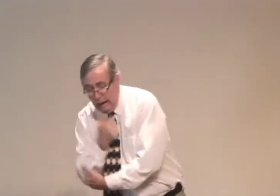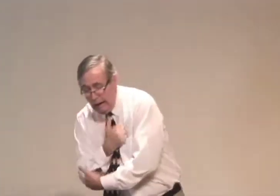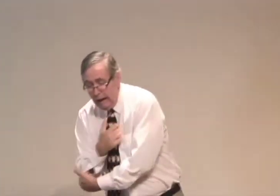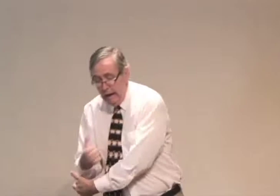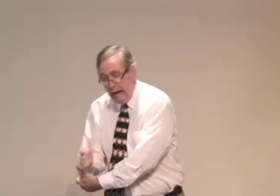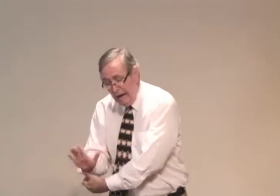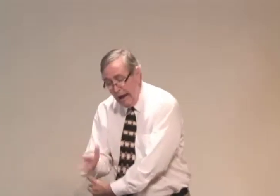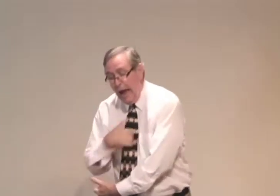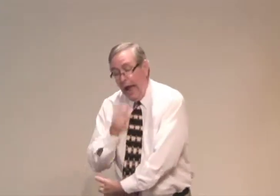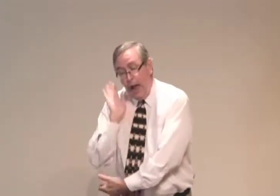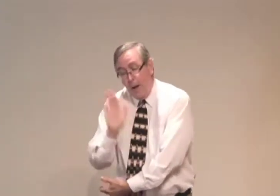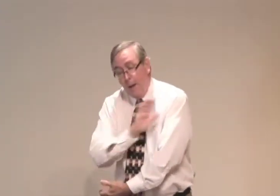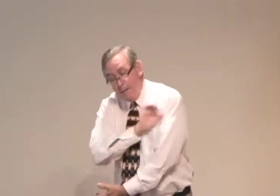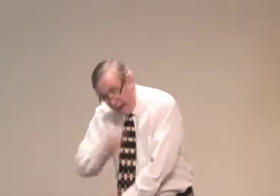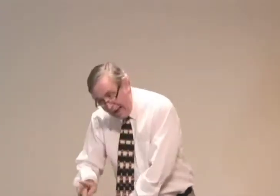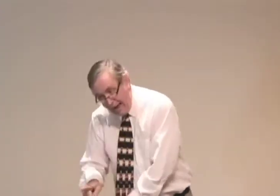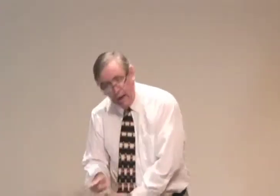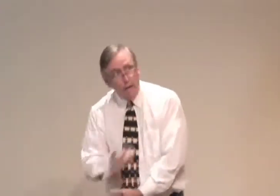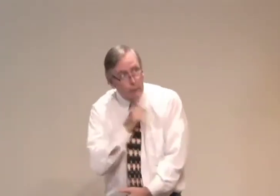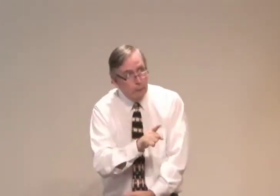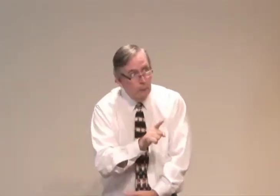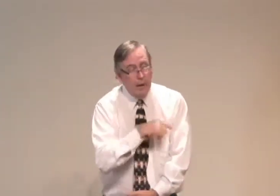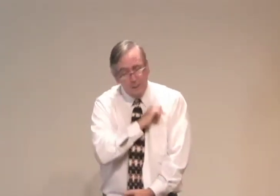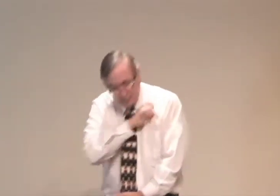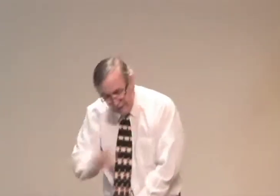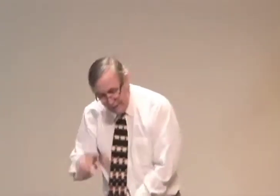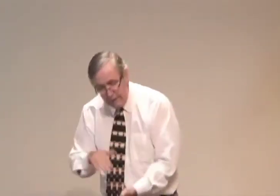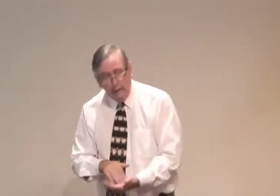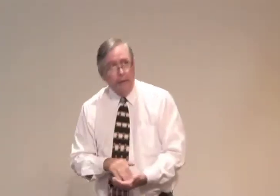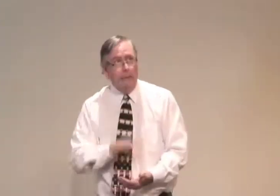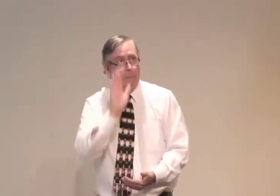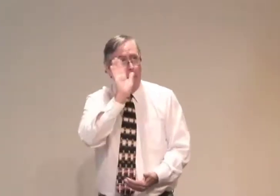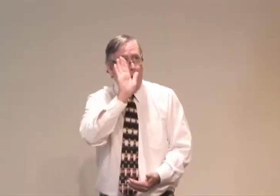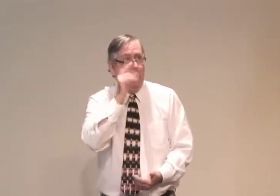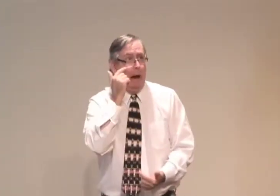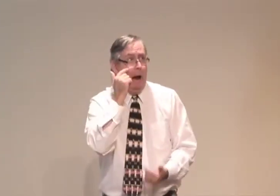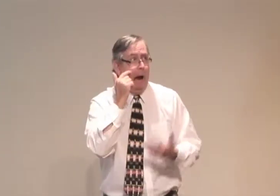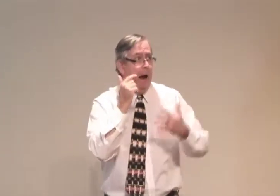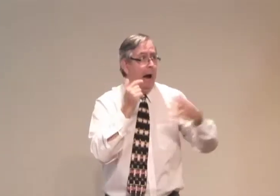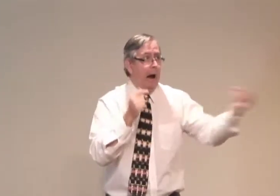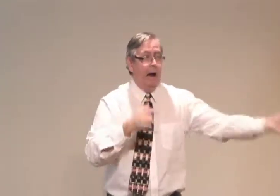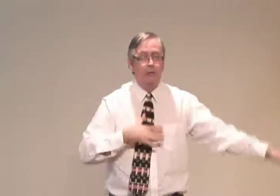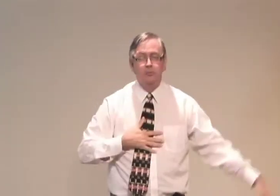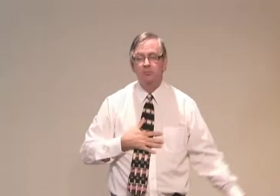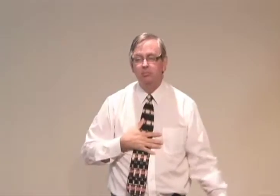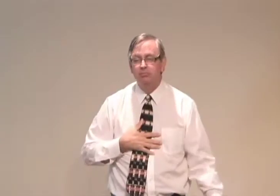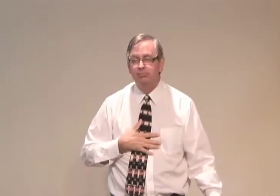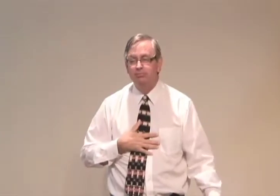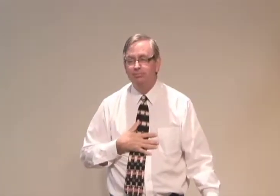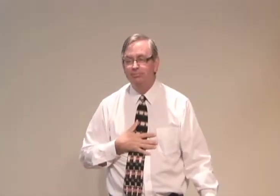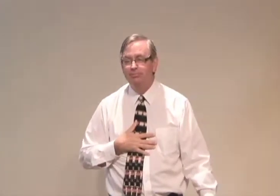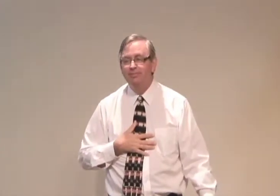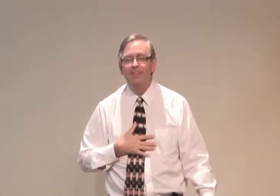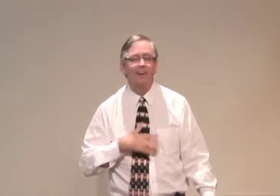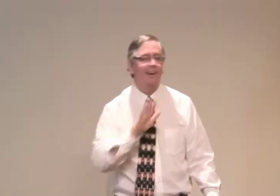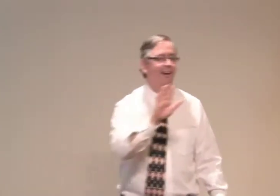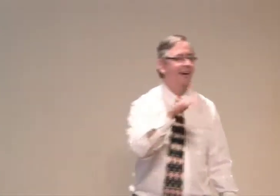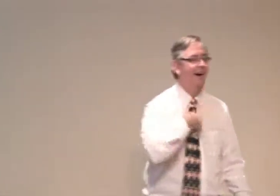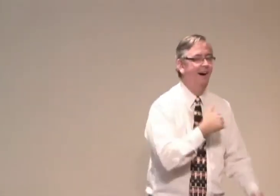they're holding on to dear life. He's saying no you've got to let go I'm going to come back and with cheerful eyes they say goodbye as their